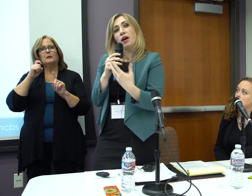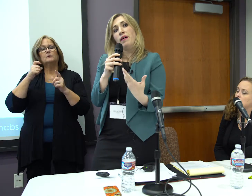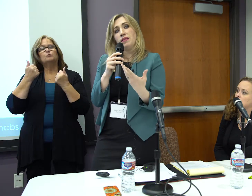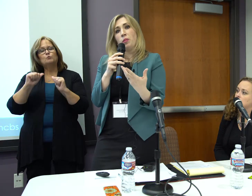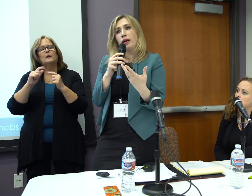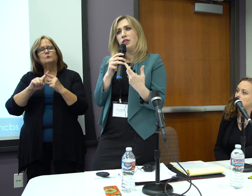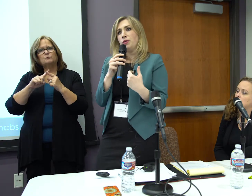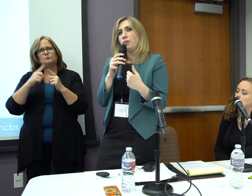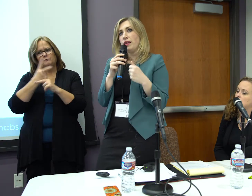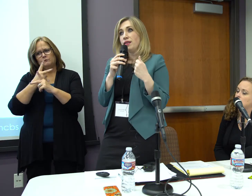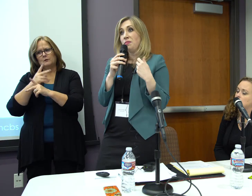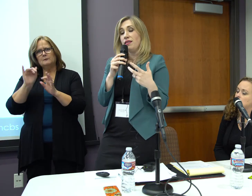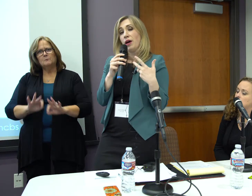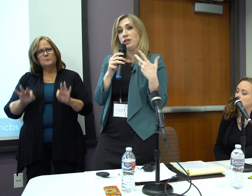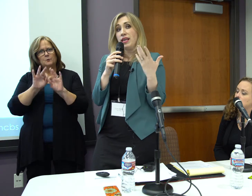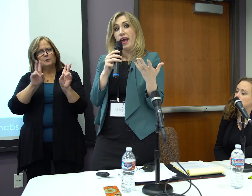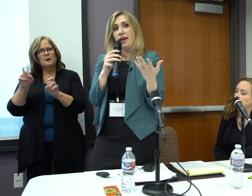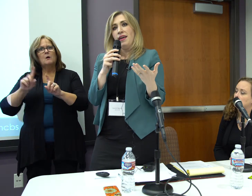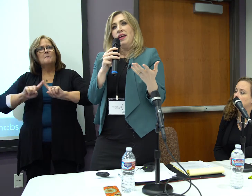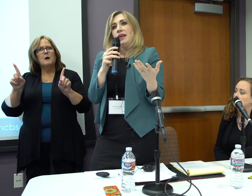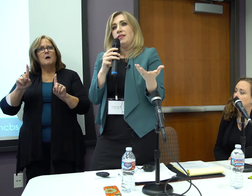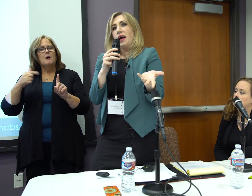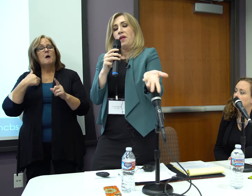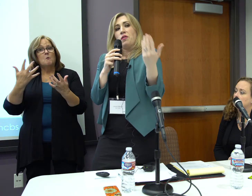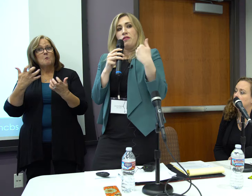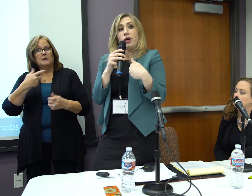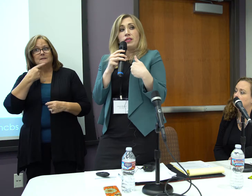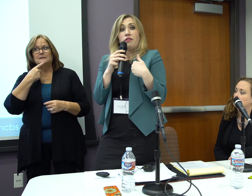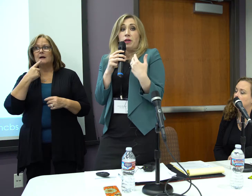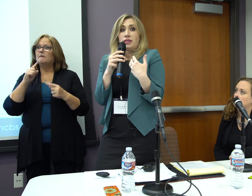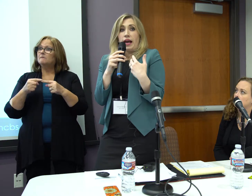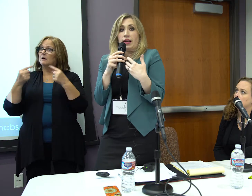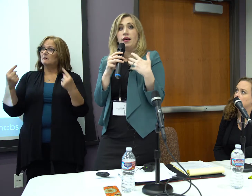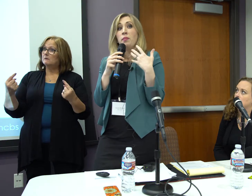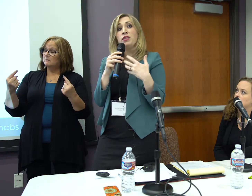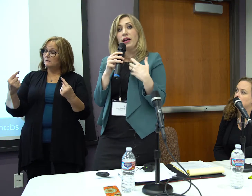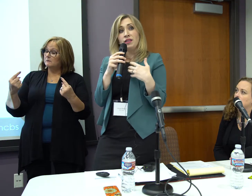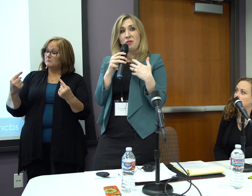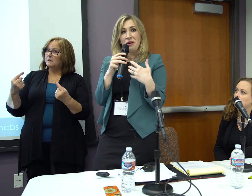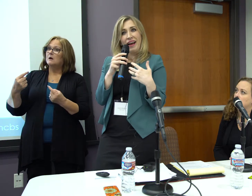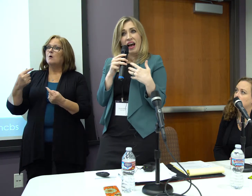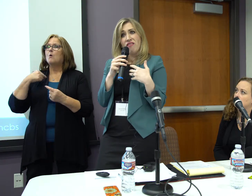when we talk about these important issues. But I think something that I would say is that in the reverse, a flip side, a perspective that we might have that I